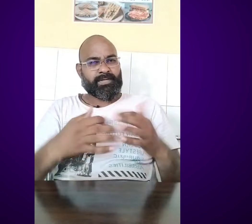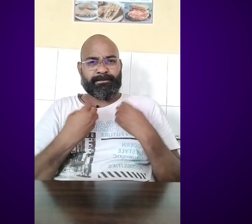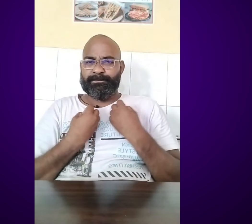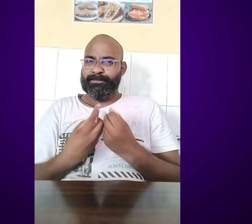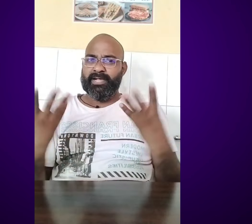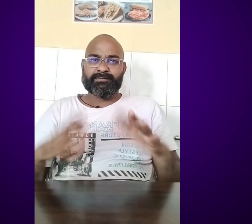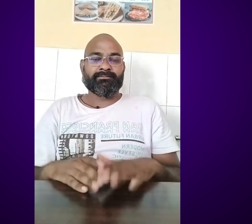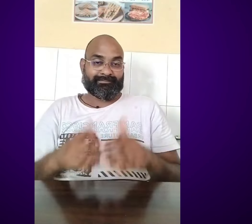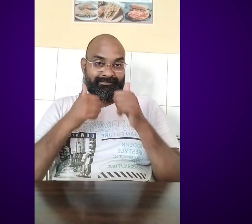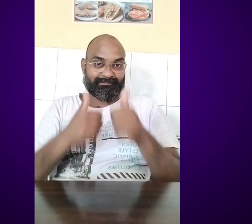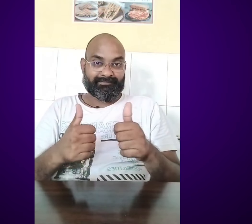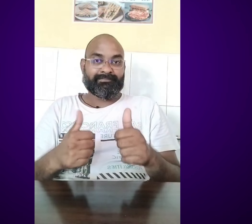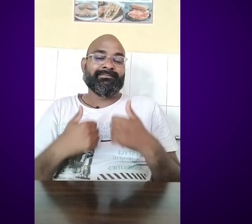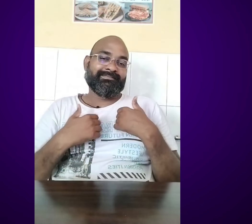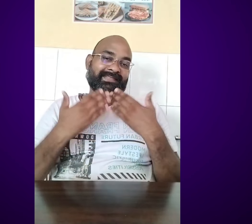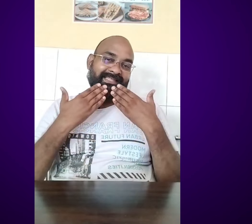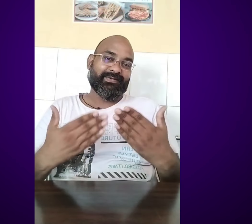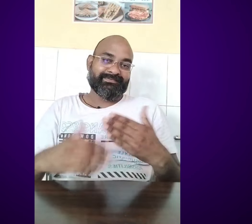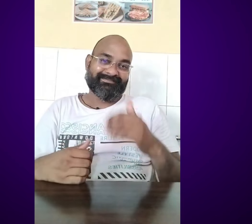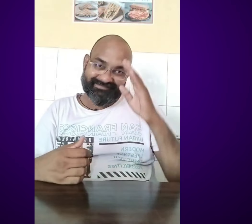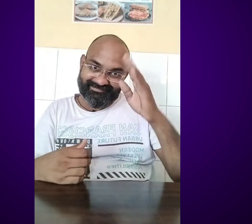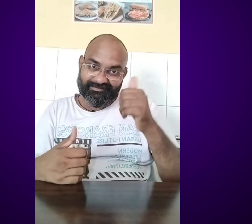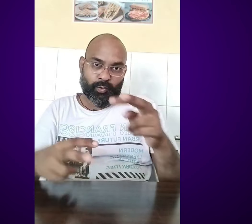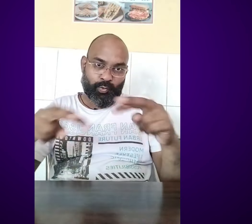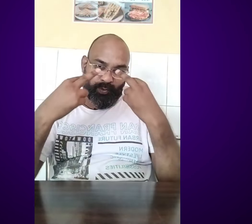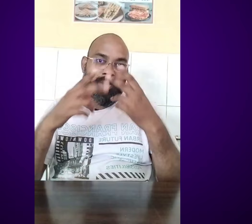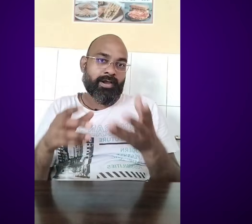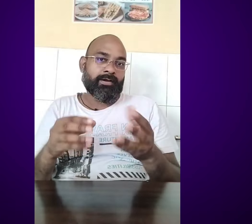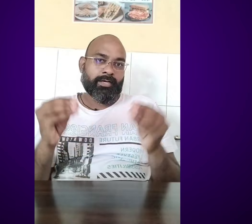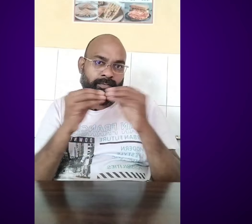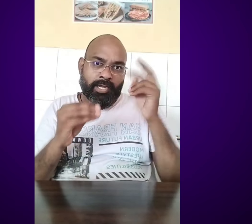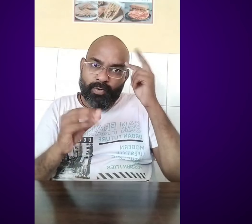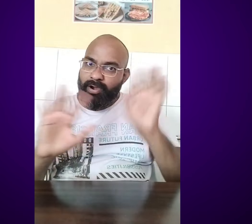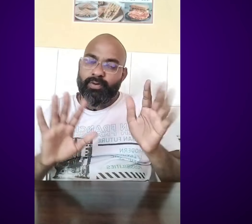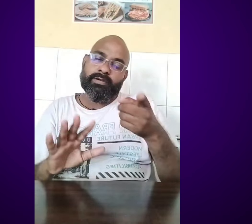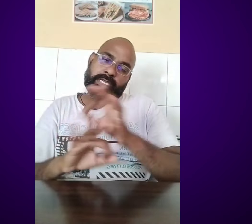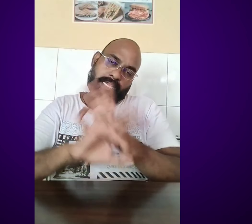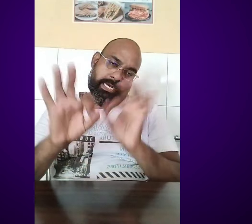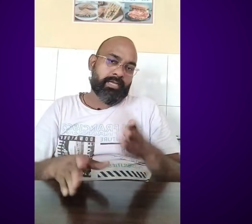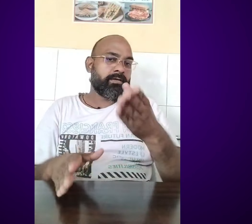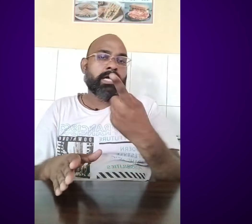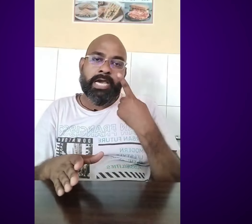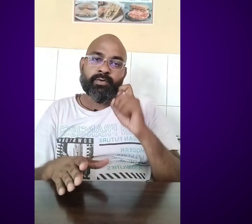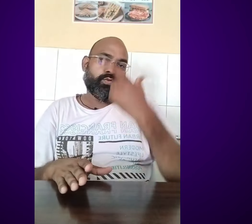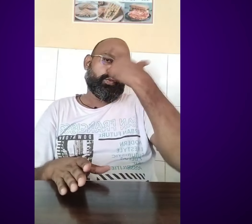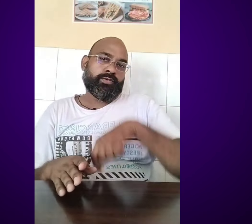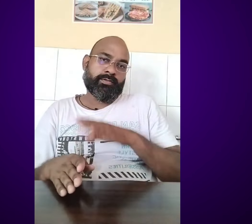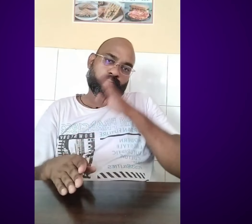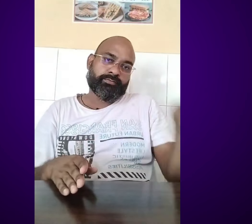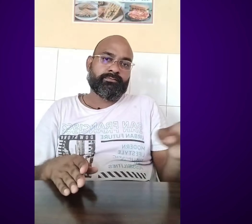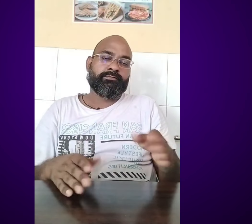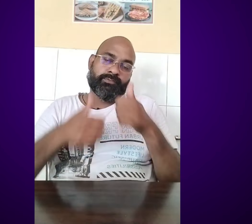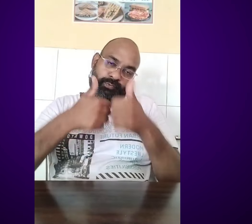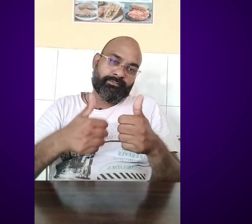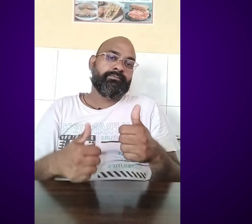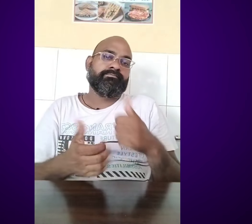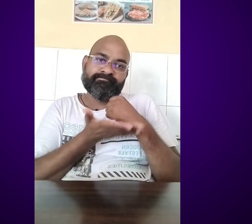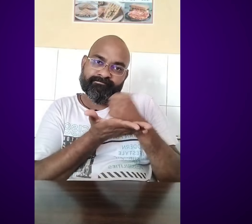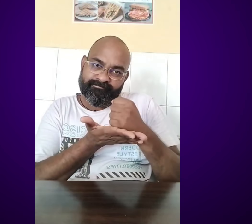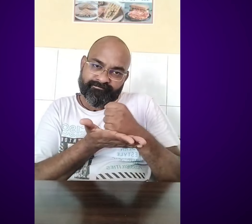disability certificate issued by a government-recognized medical authority is a mandatory document to avail most of these benefits. When